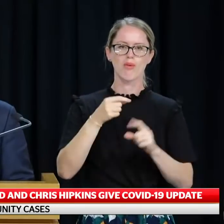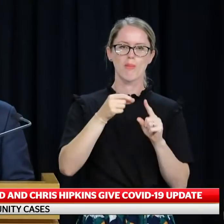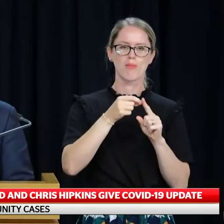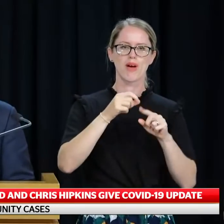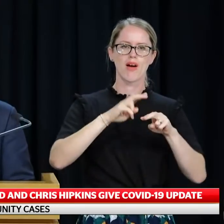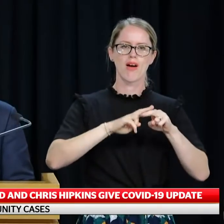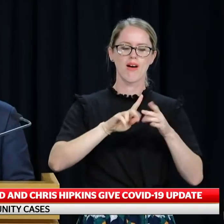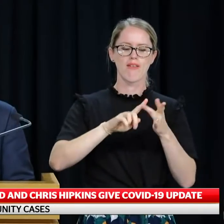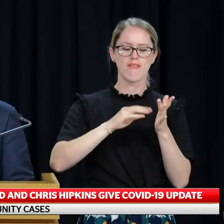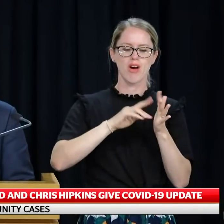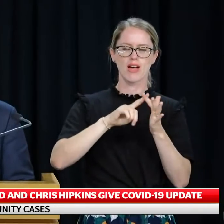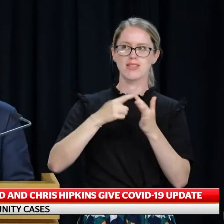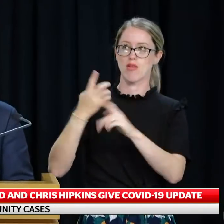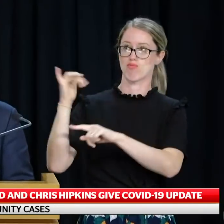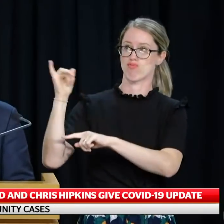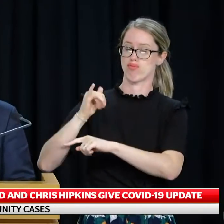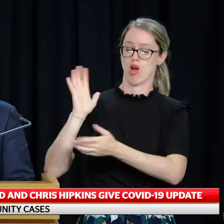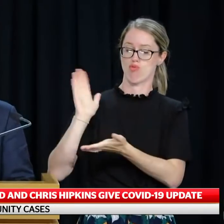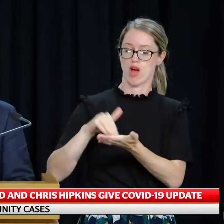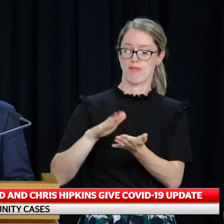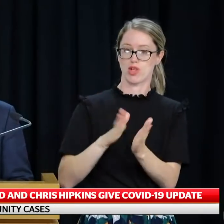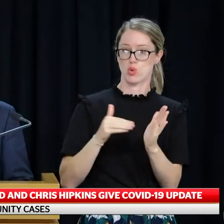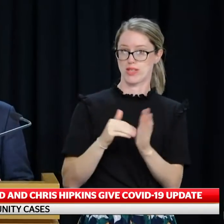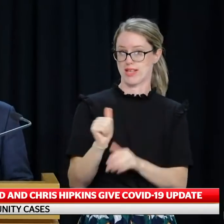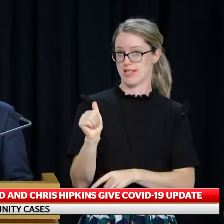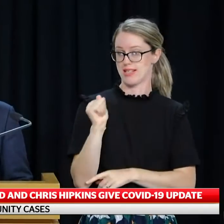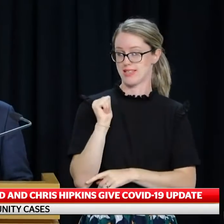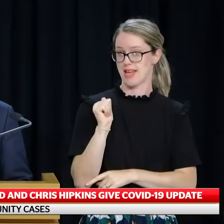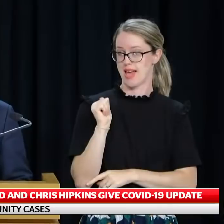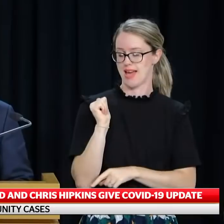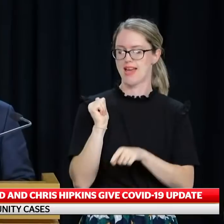vaccine. They were flown to New Zealand yesterday, and